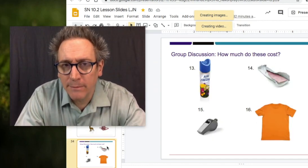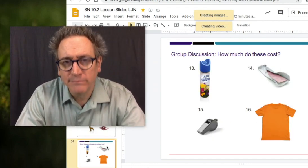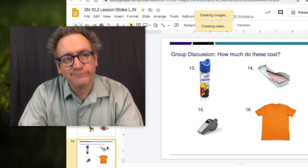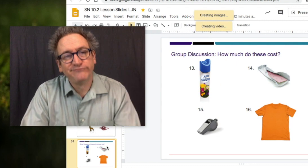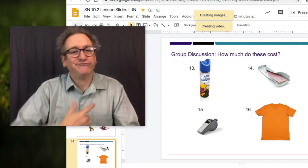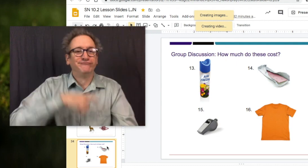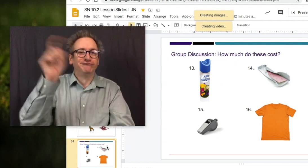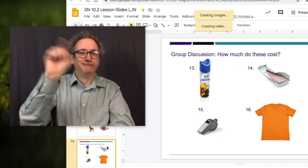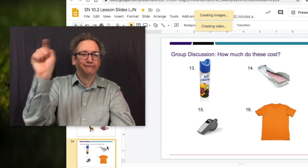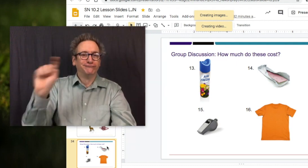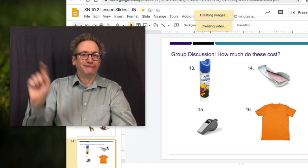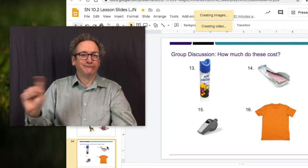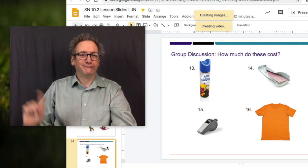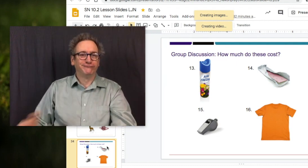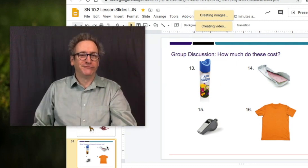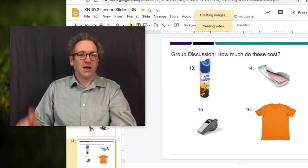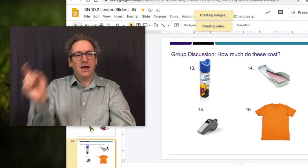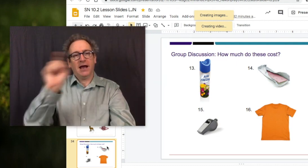Air